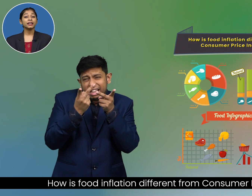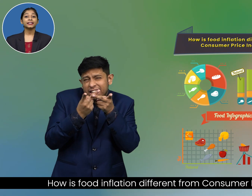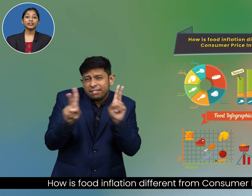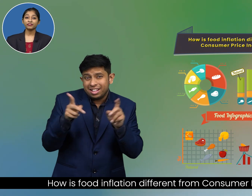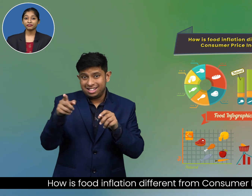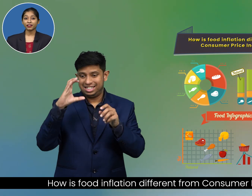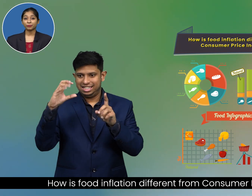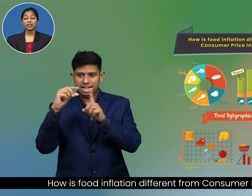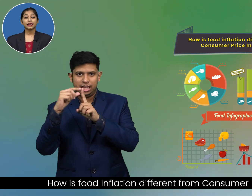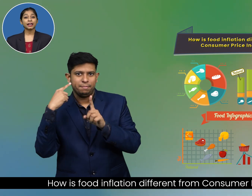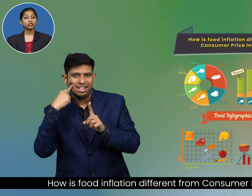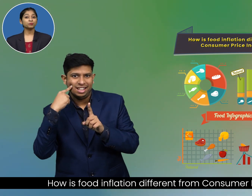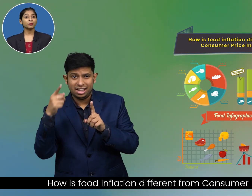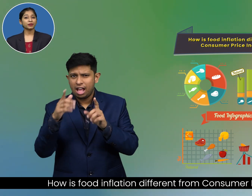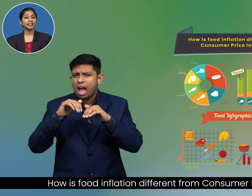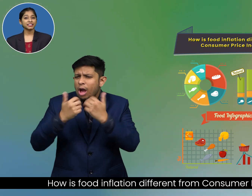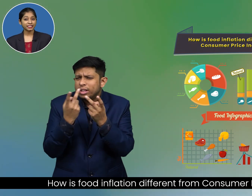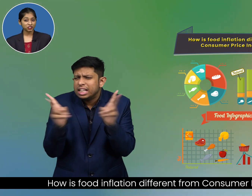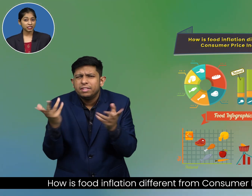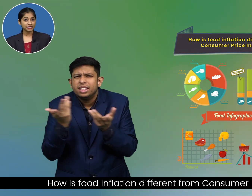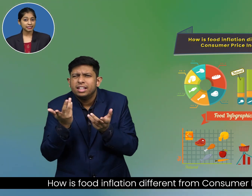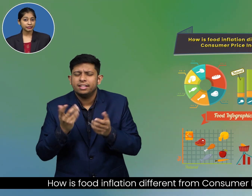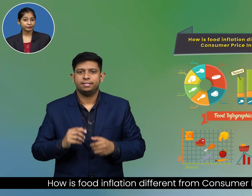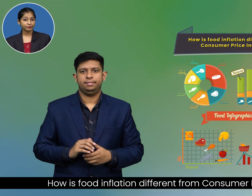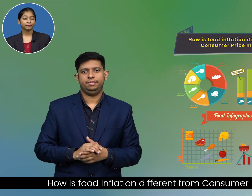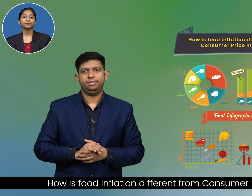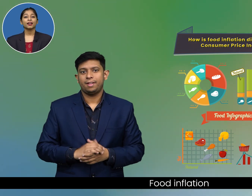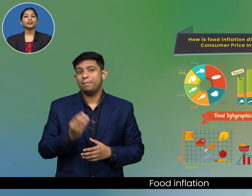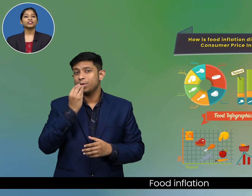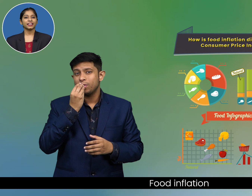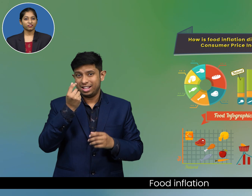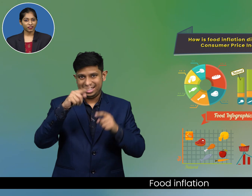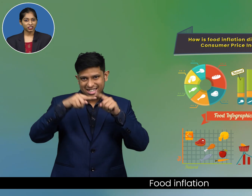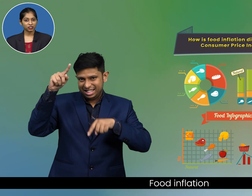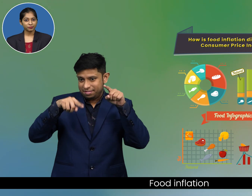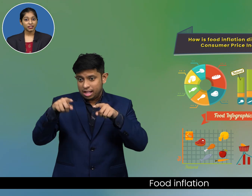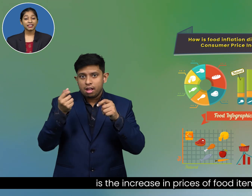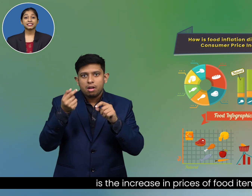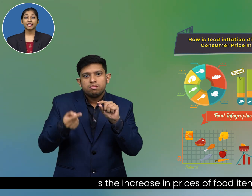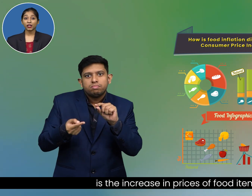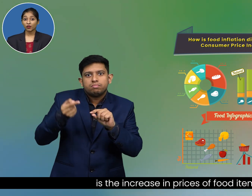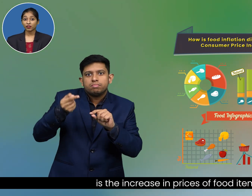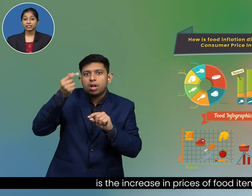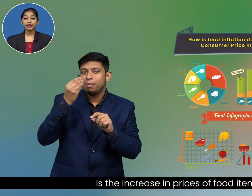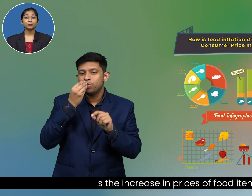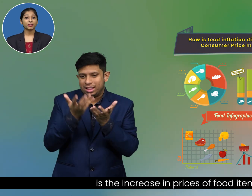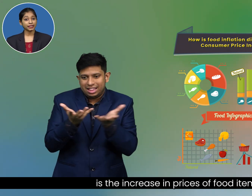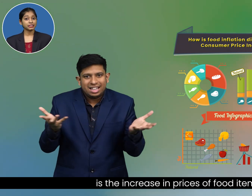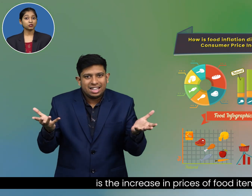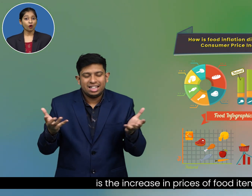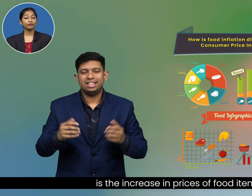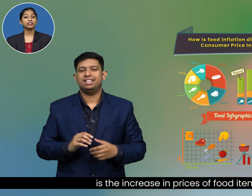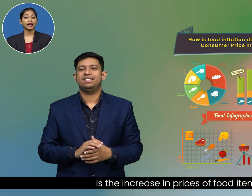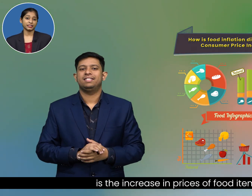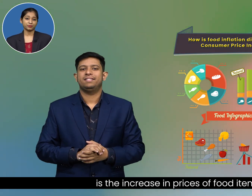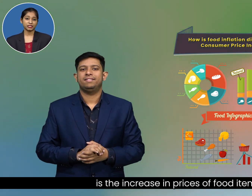inflation different from consumer price indices? Food inflation is the increase in